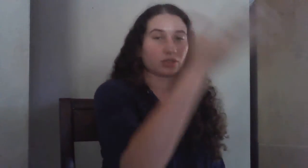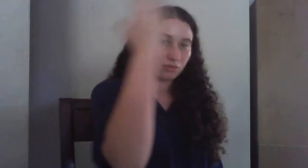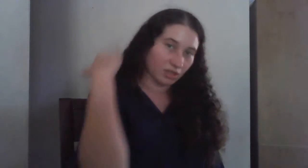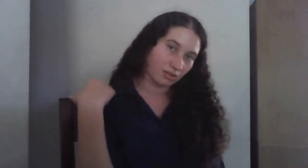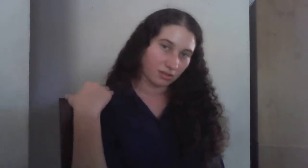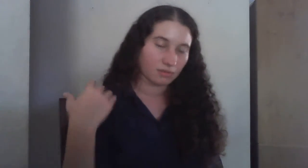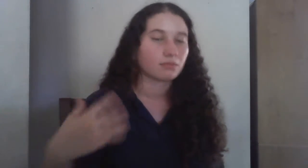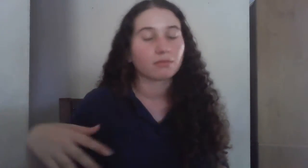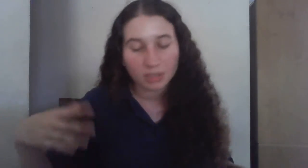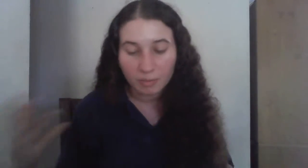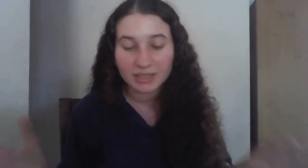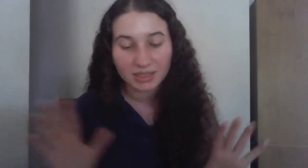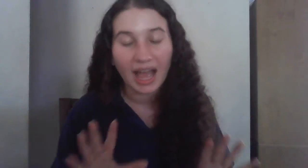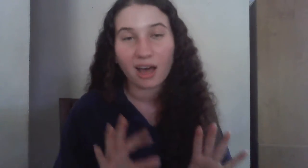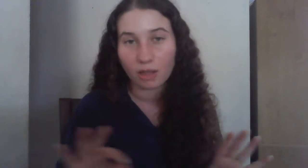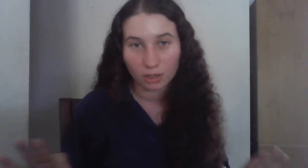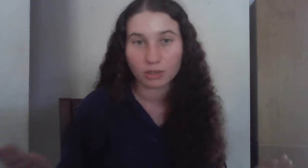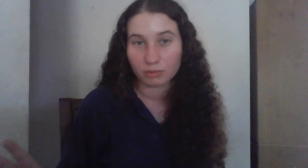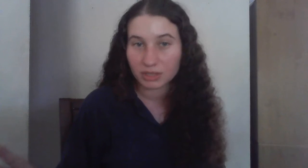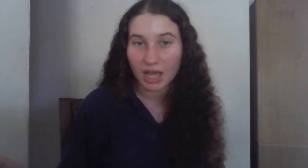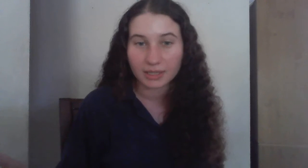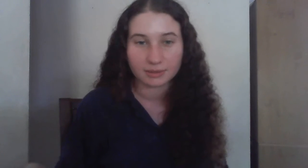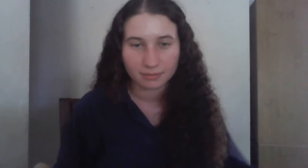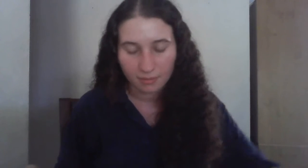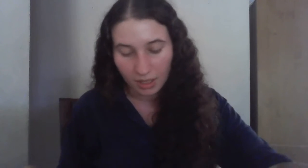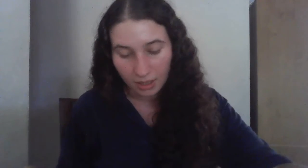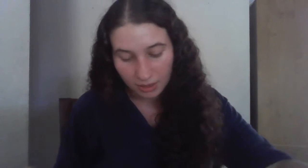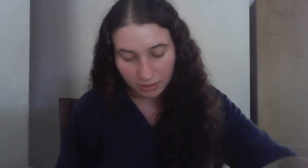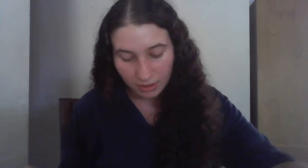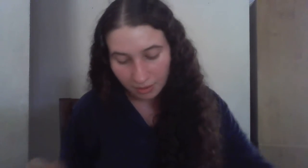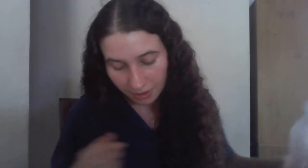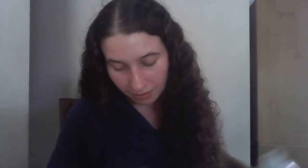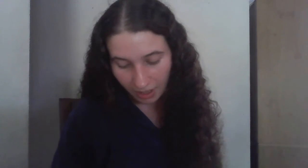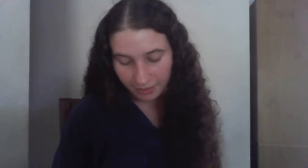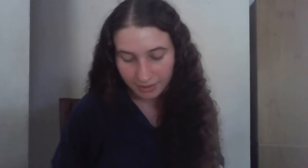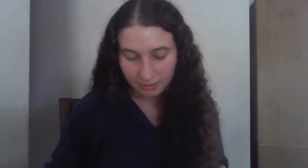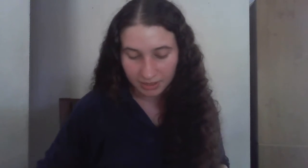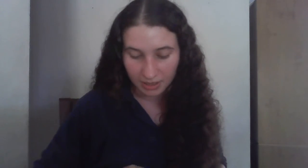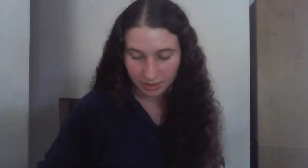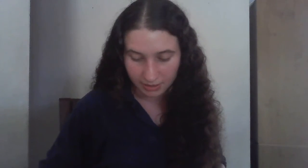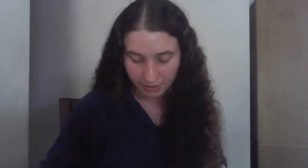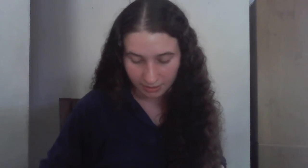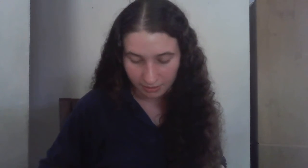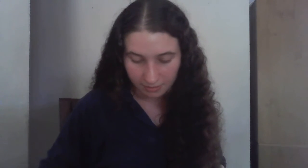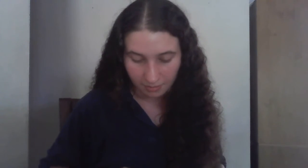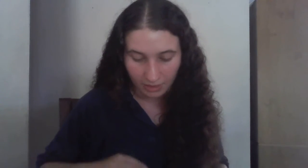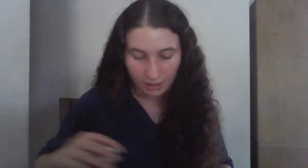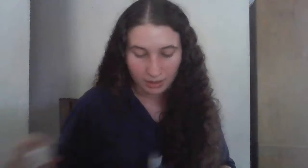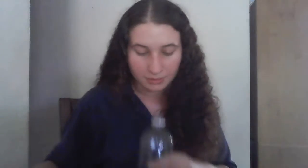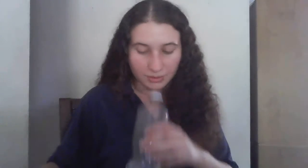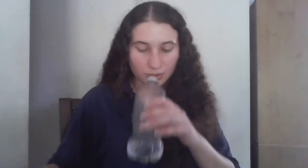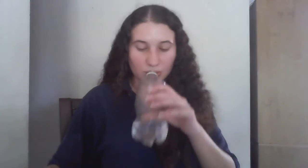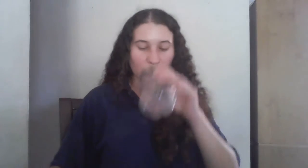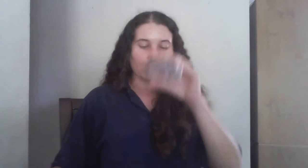do this. It depends on how long ago we're talking. So now here we have some sentences.